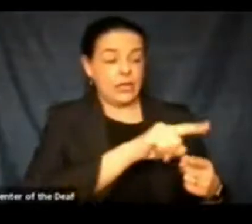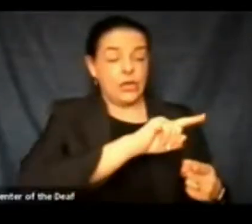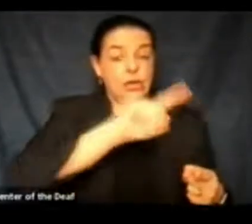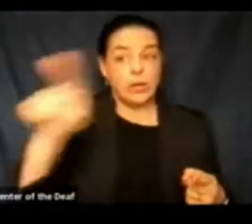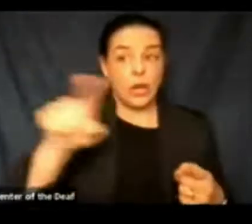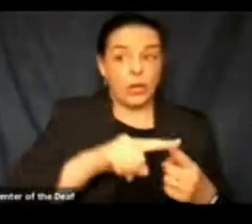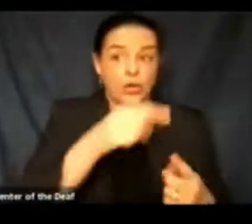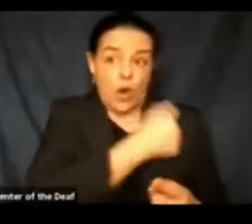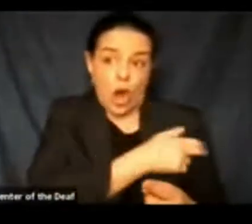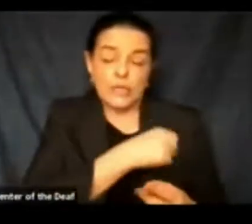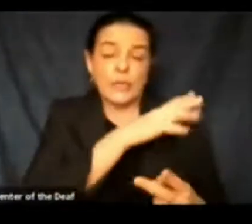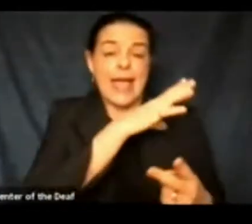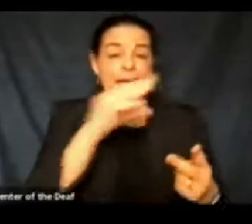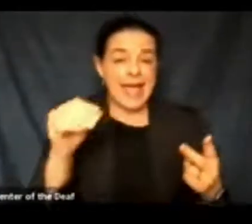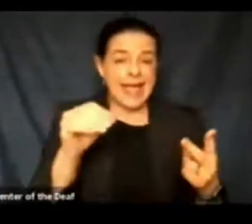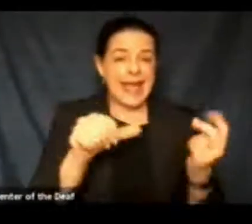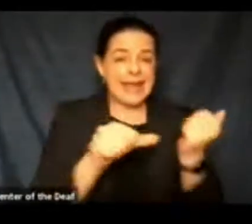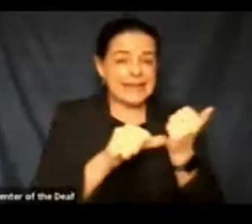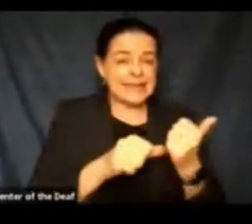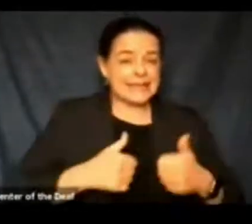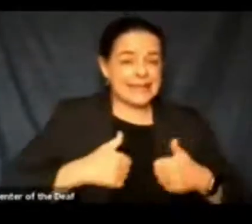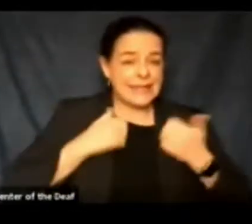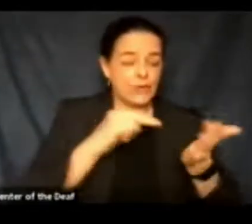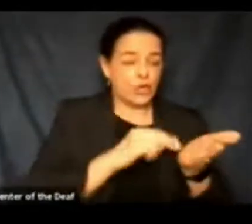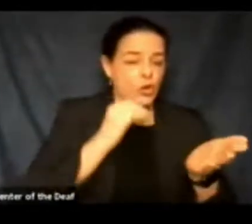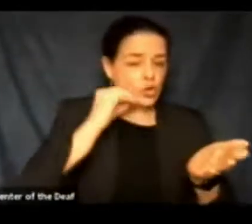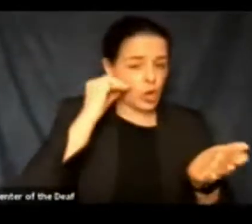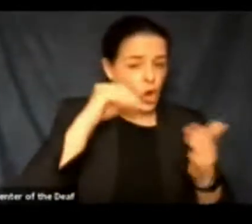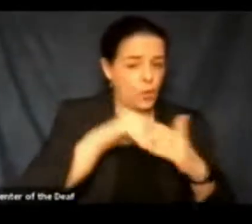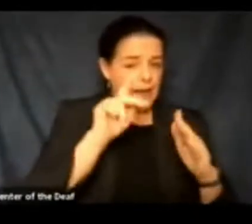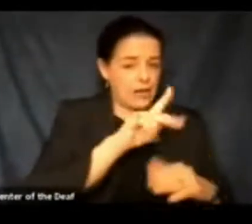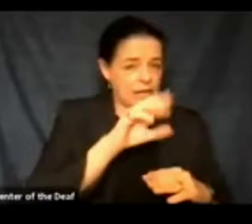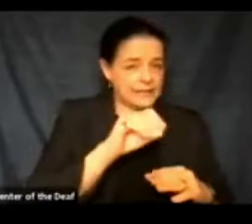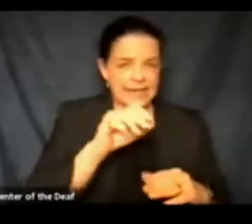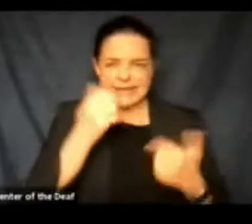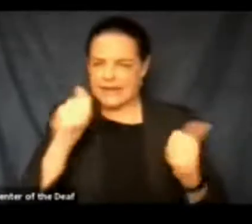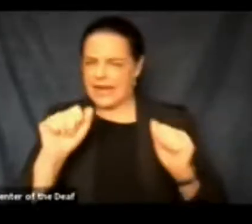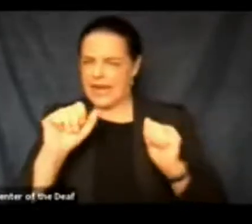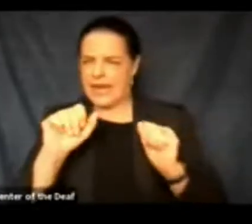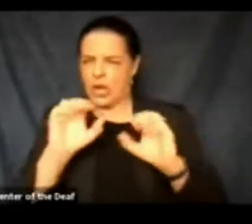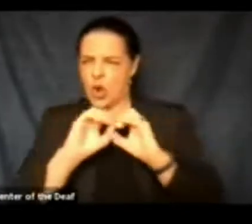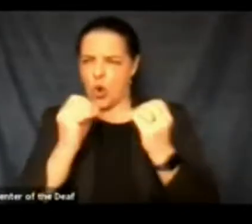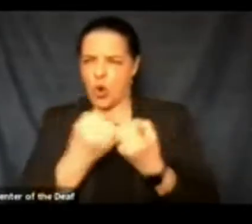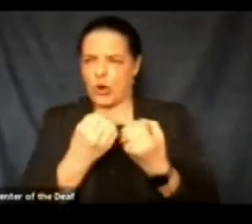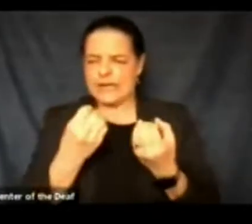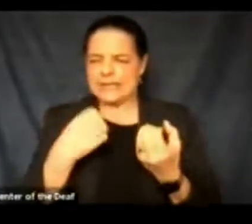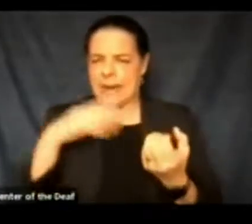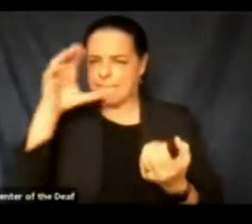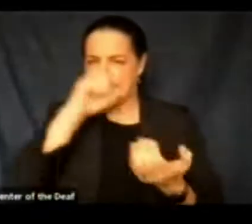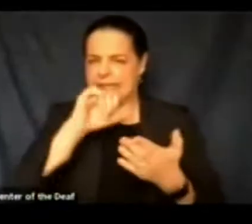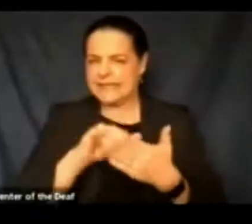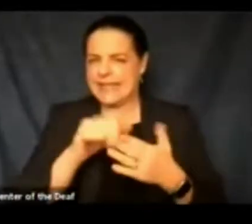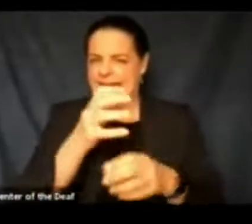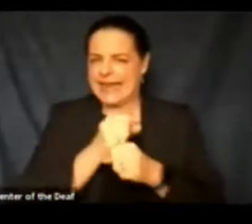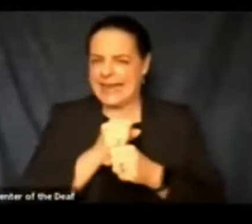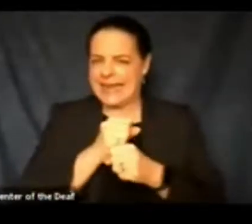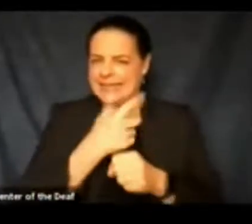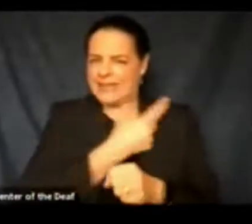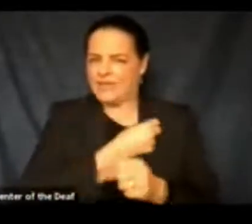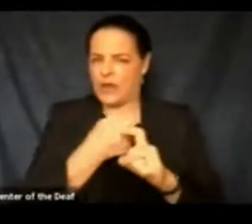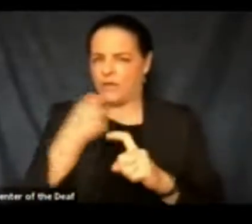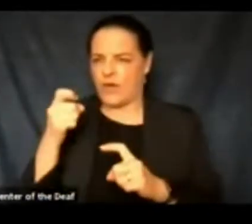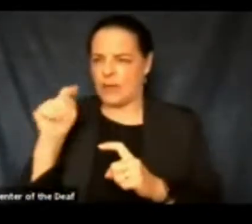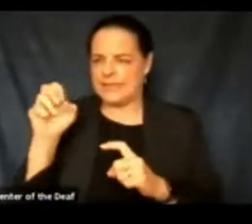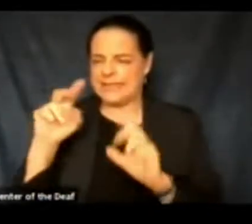to long-term care facilities in Knox County? Is there any organization I'm missing that gets vaccine allocations from TDH? This is also